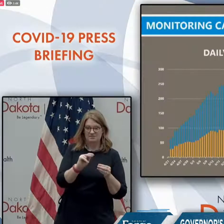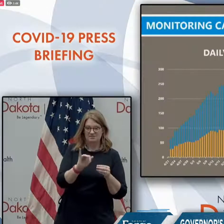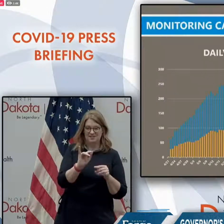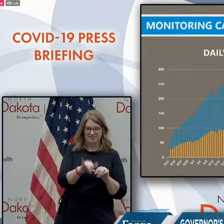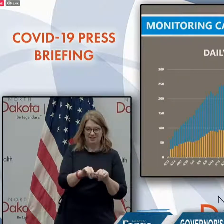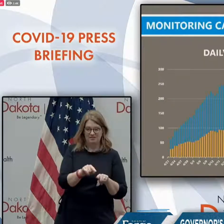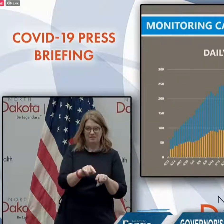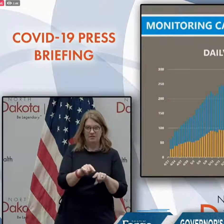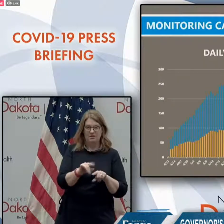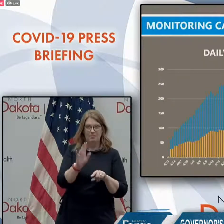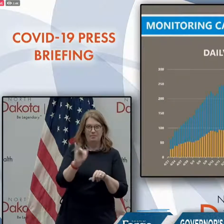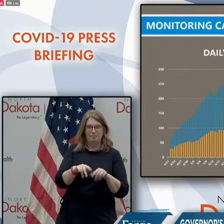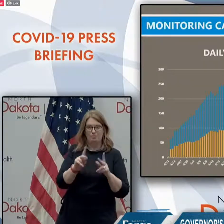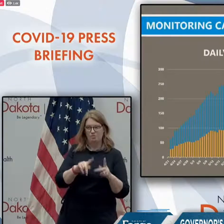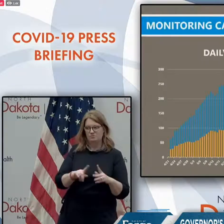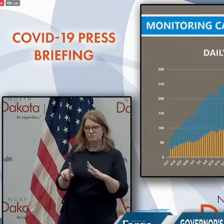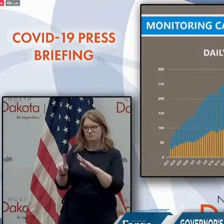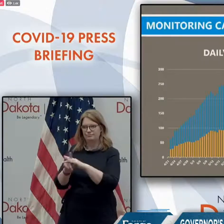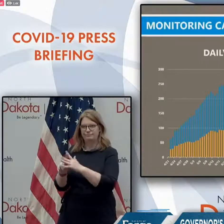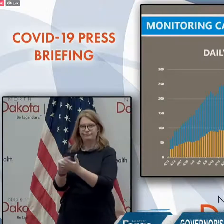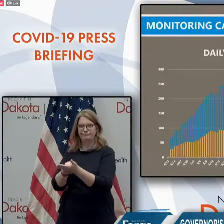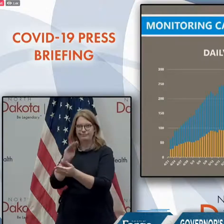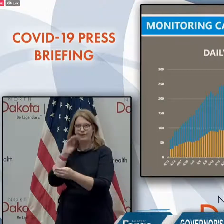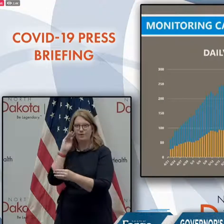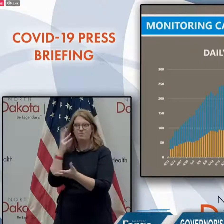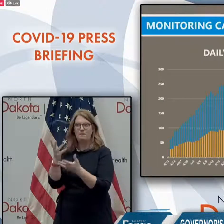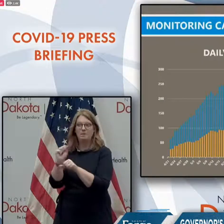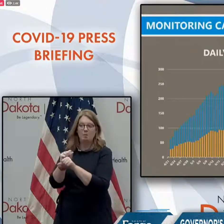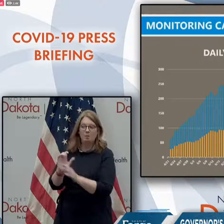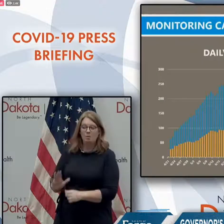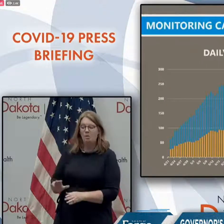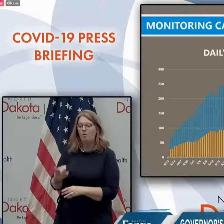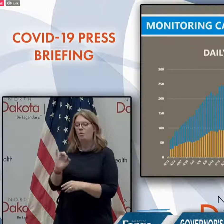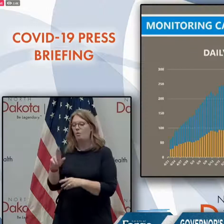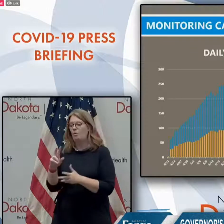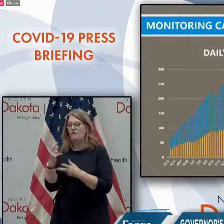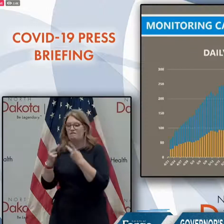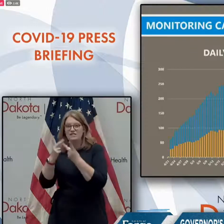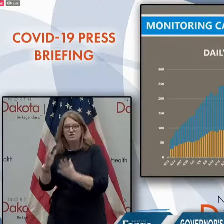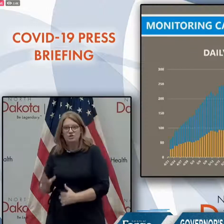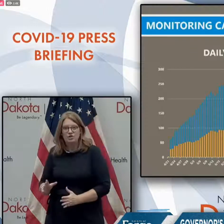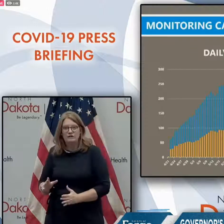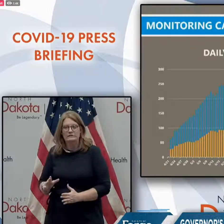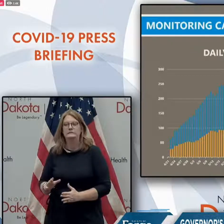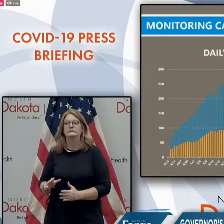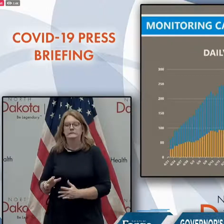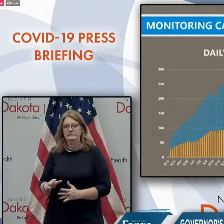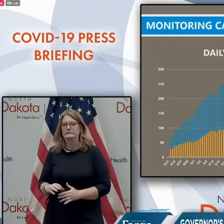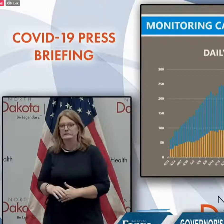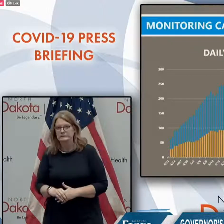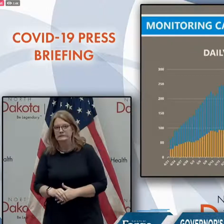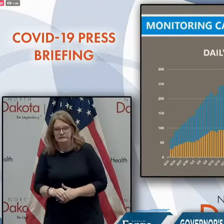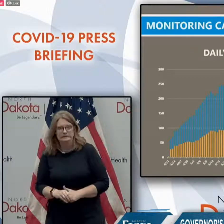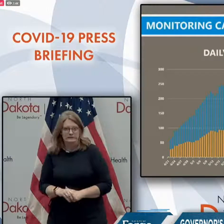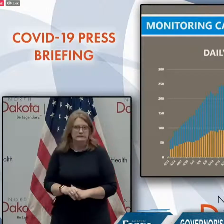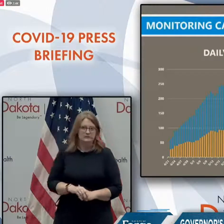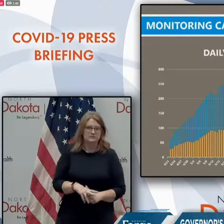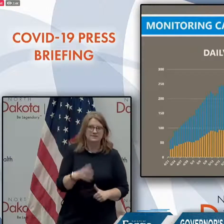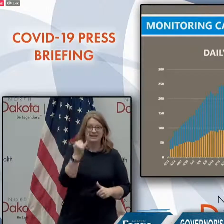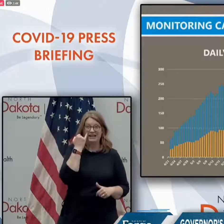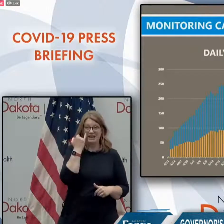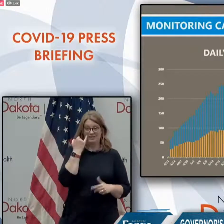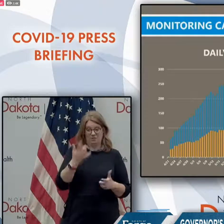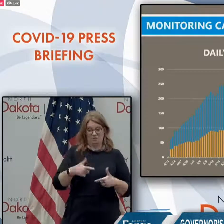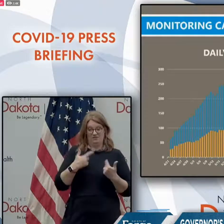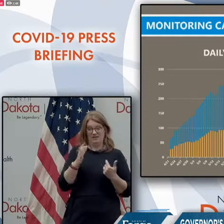the residents. So again, particularly if you're a staff individual or a visitor visiting a loved one in counties that have higher case